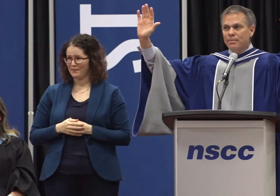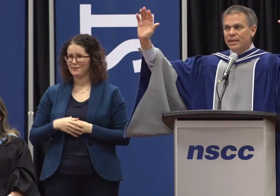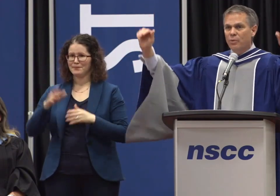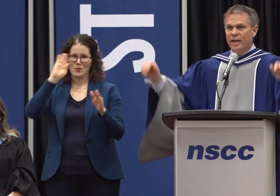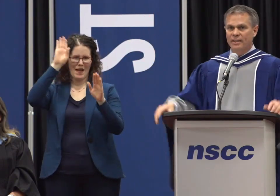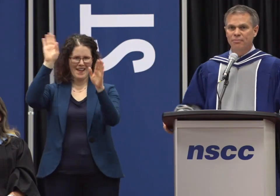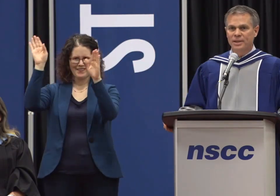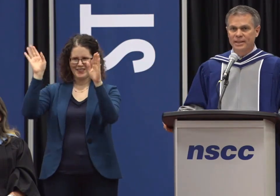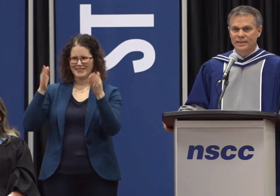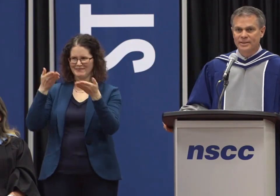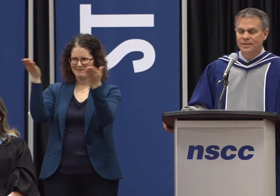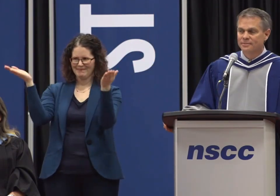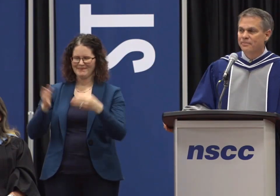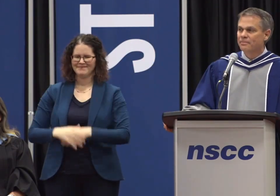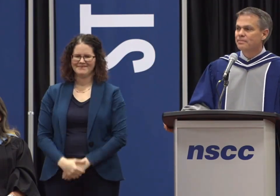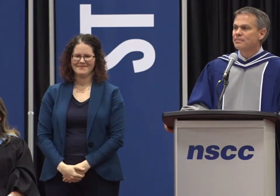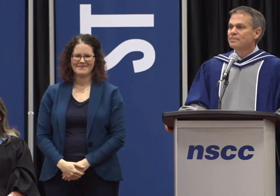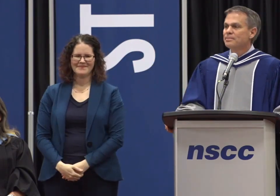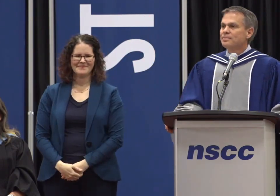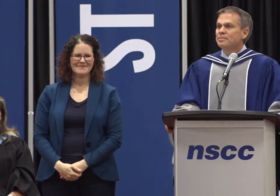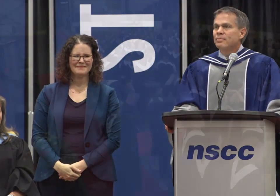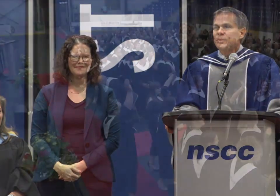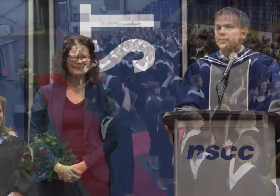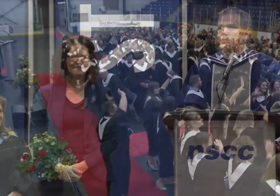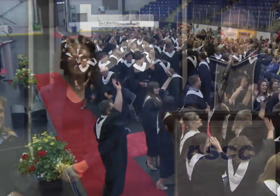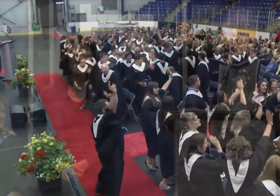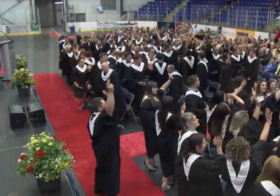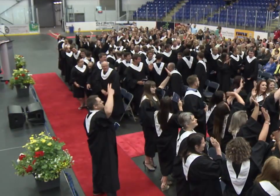give somebody a wave, please.